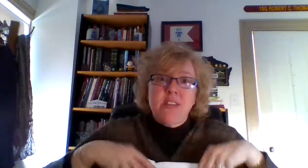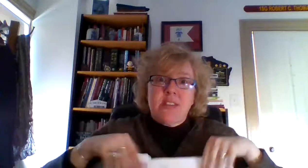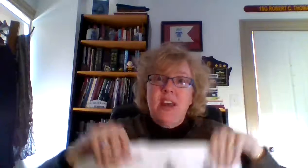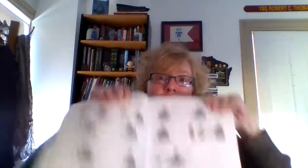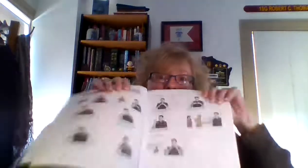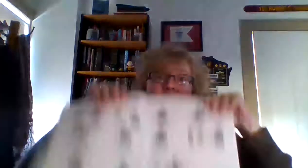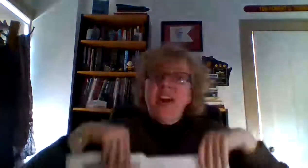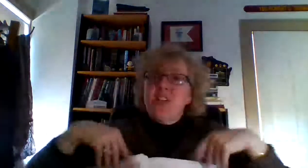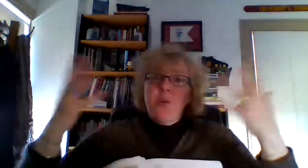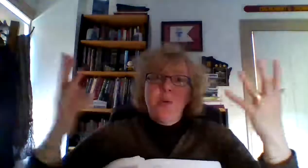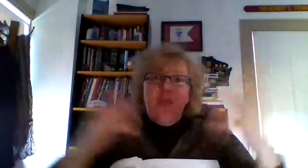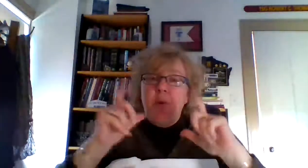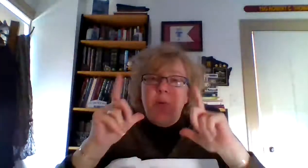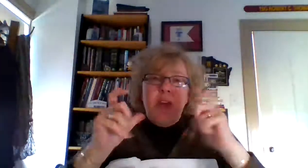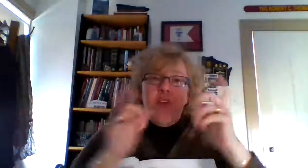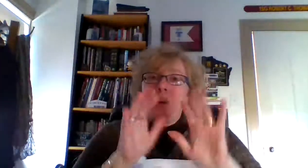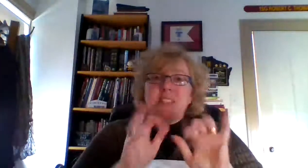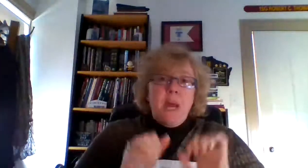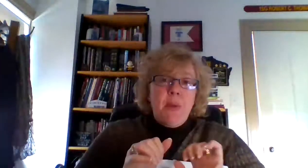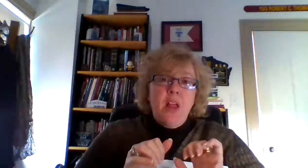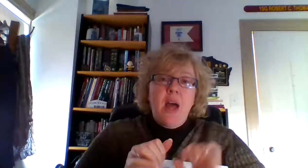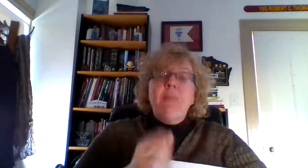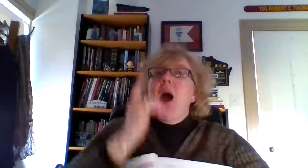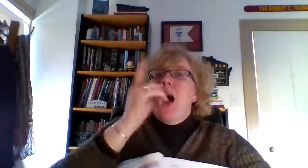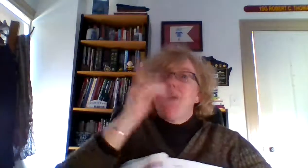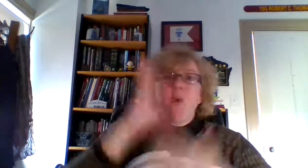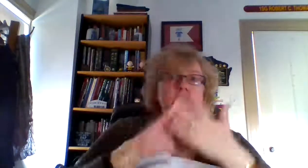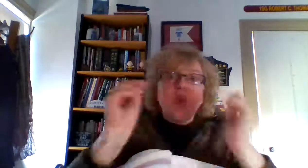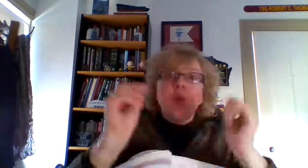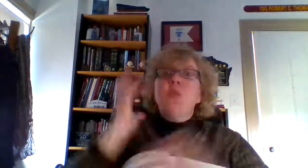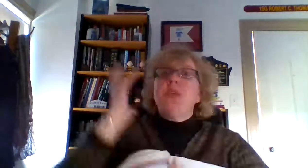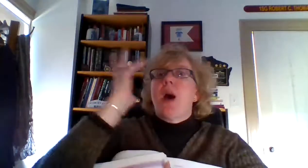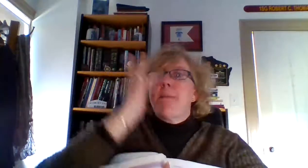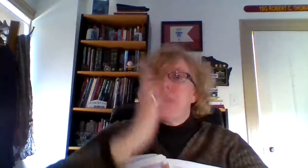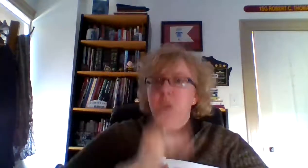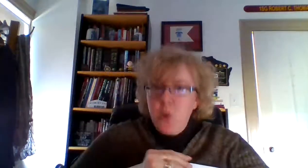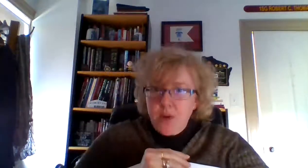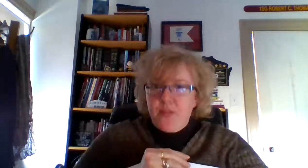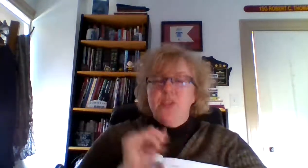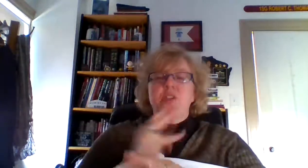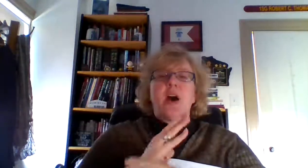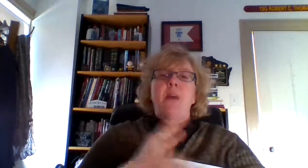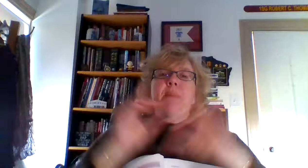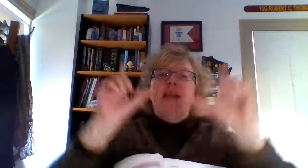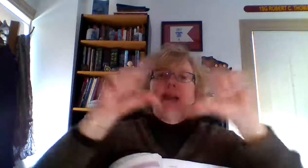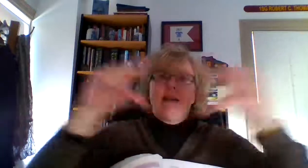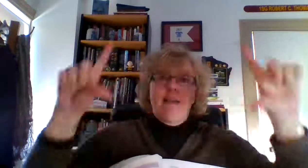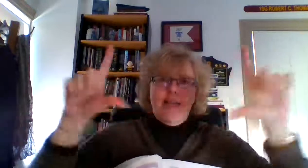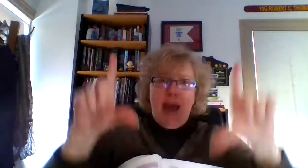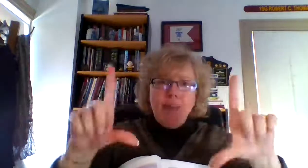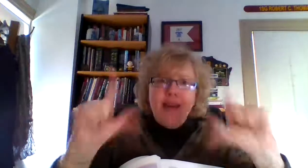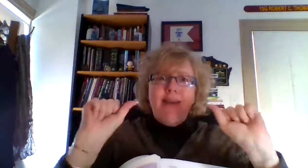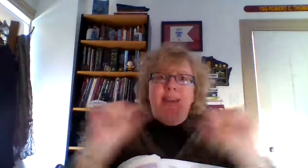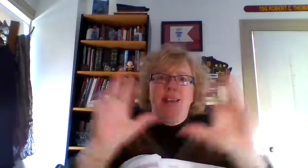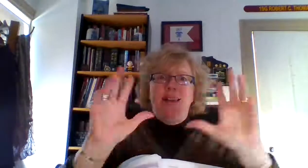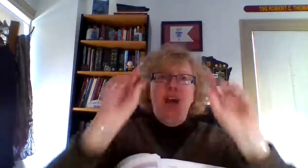pages. That's fine too. If you don't want to type it all up, I have one student who did a beautiful job, made like a tablet and